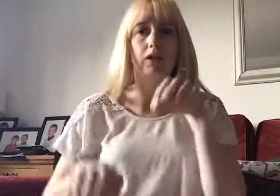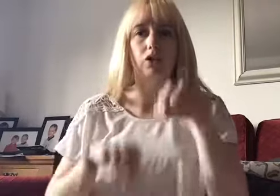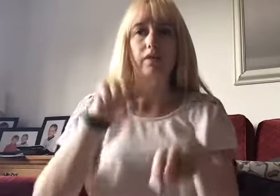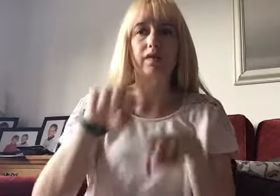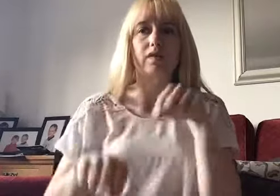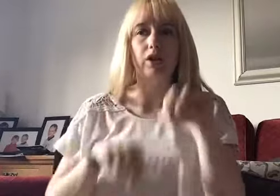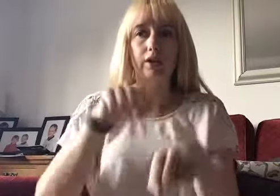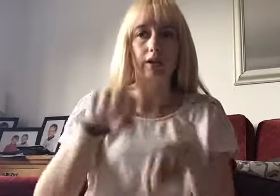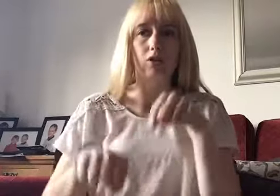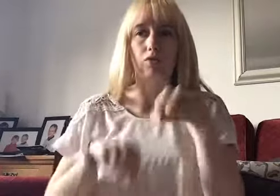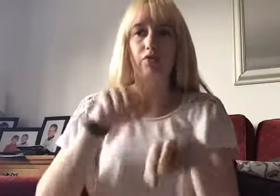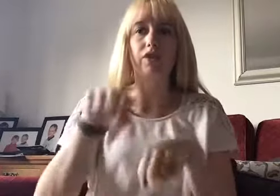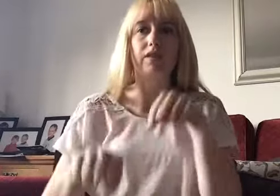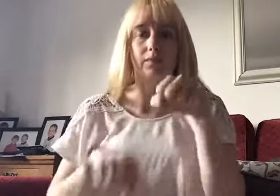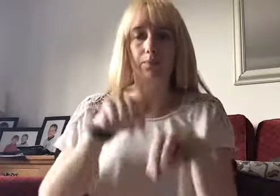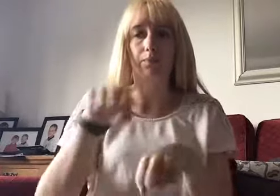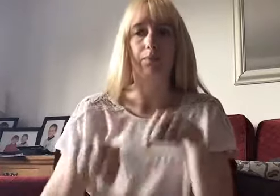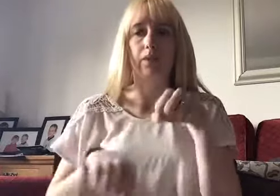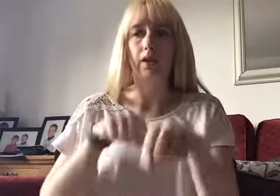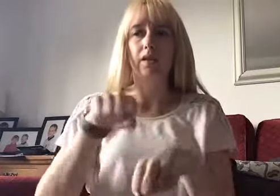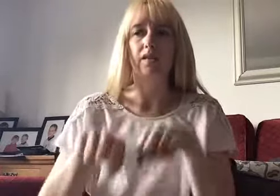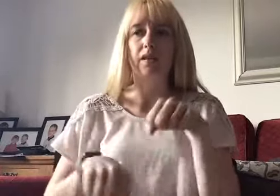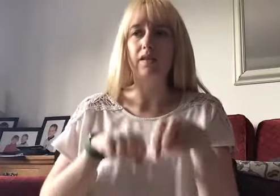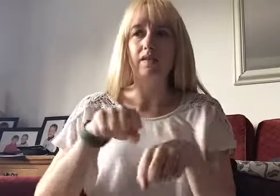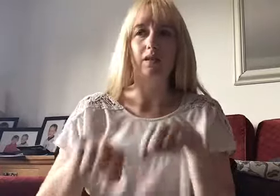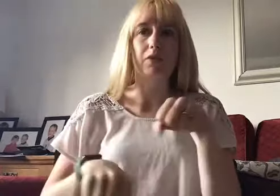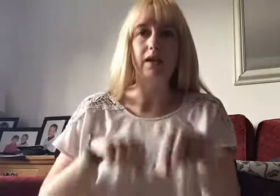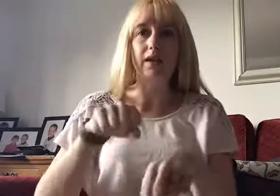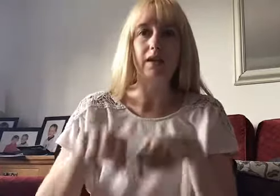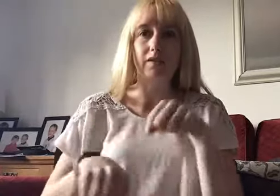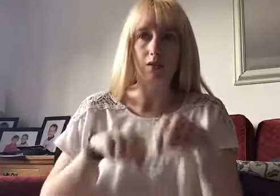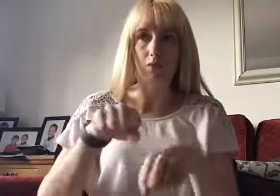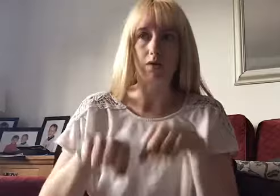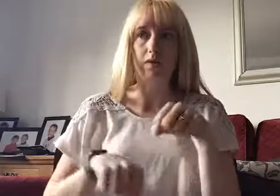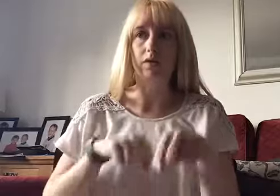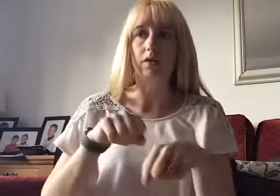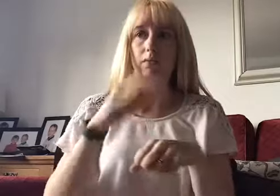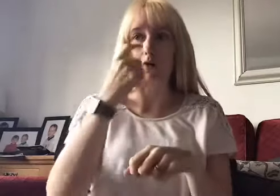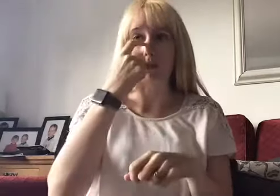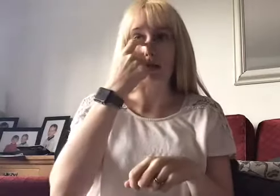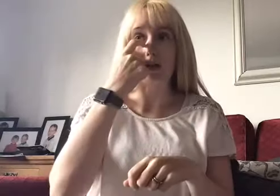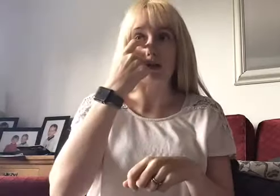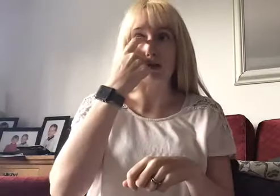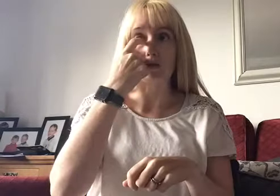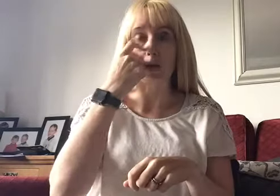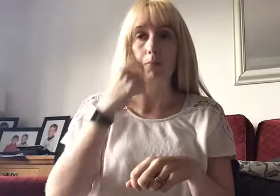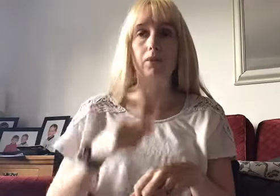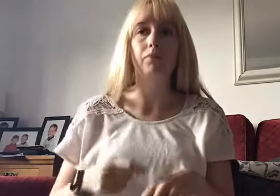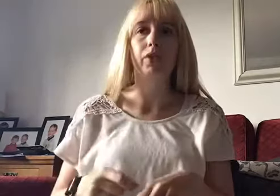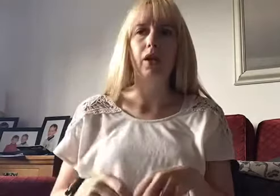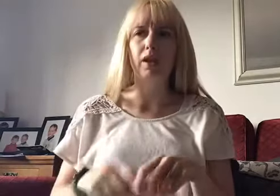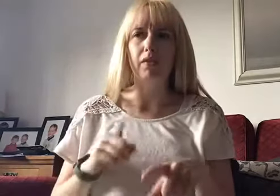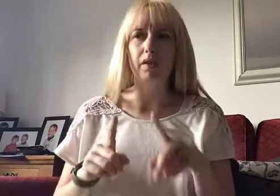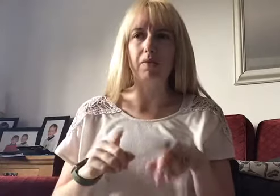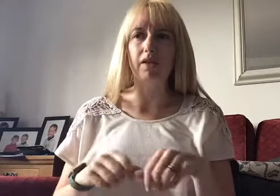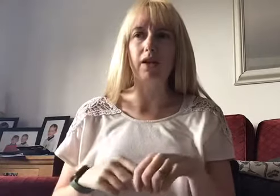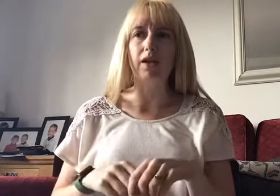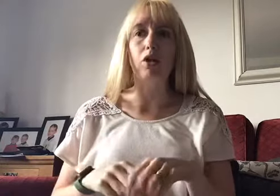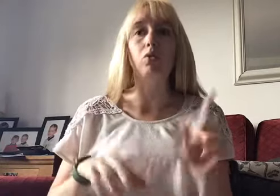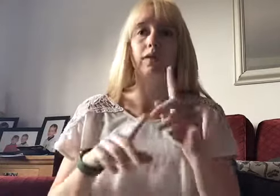you're cycling your feet. So these are some of the easier ones that might be easy to remember. There are some slightly, oh, I'll tell you